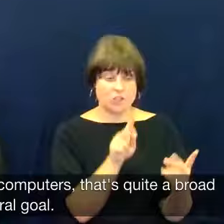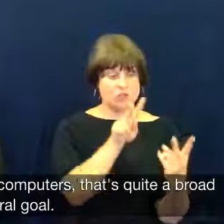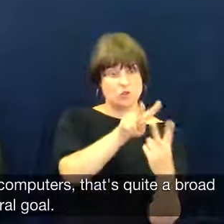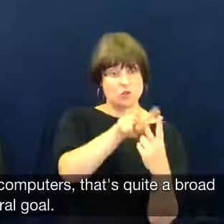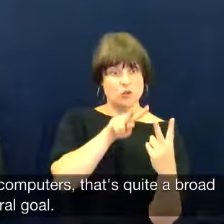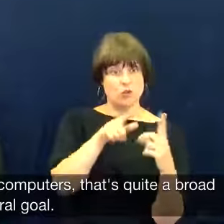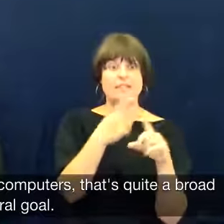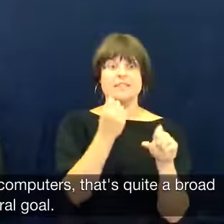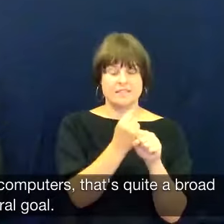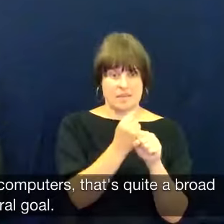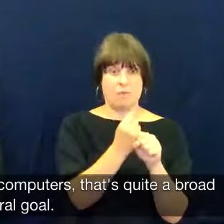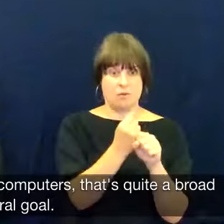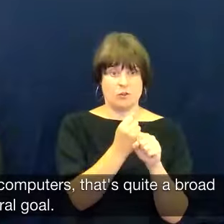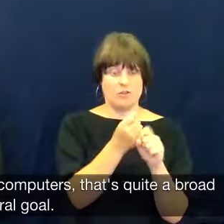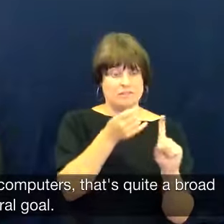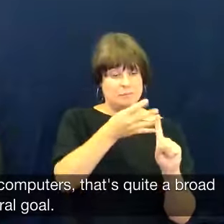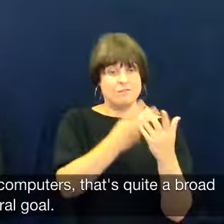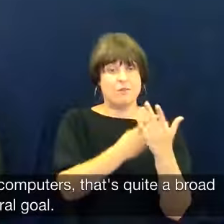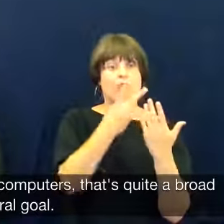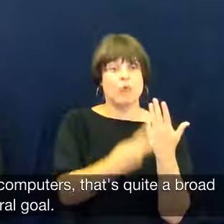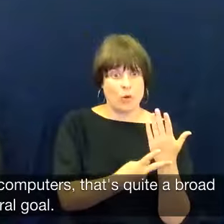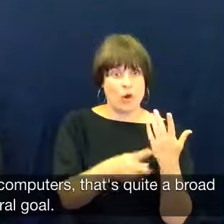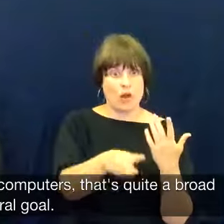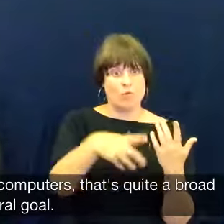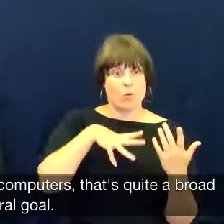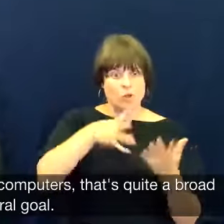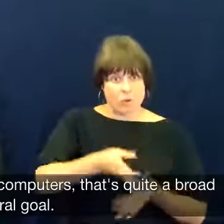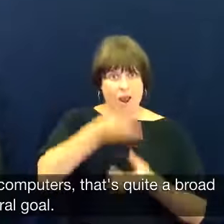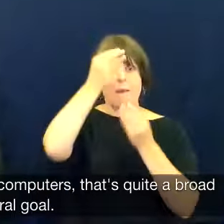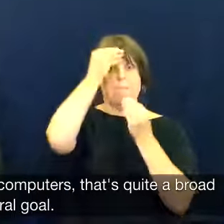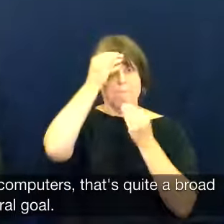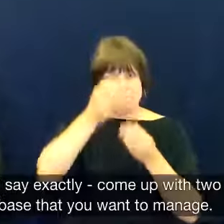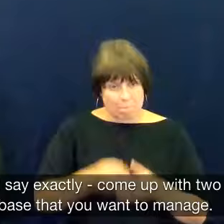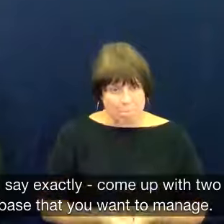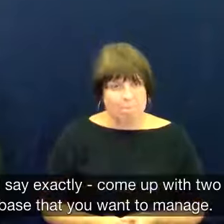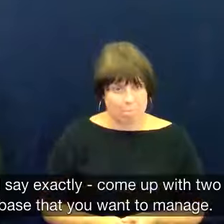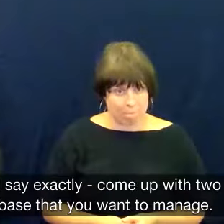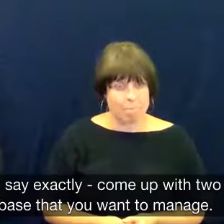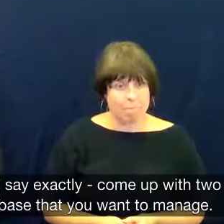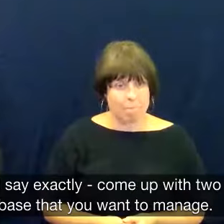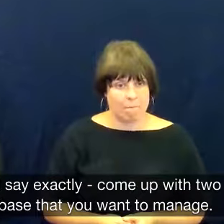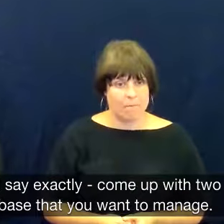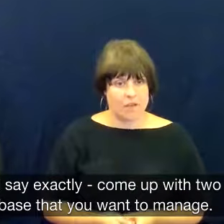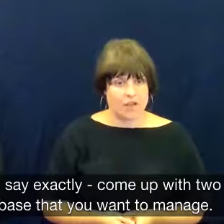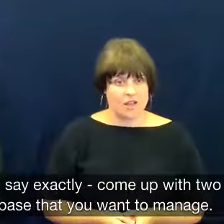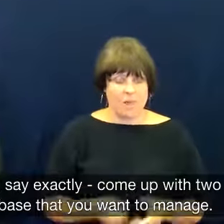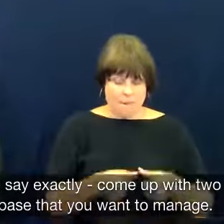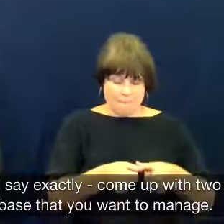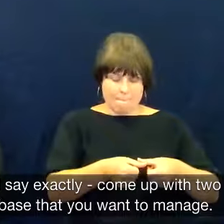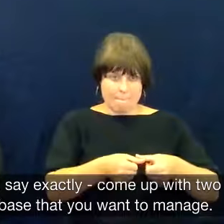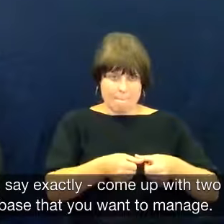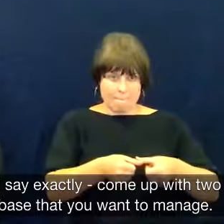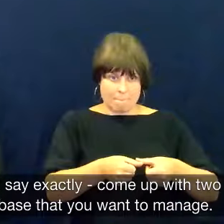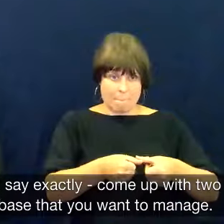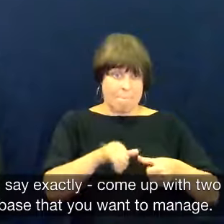3 examples of a database that you want to manage. And then, so the measurable part,